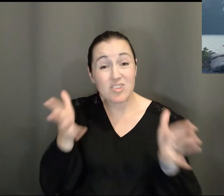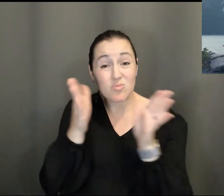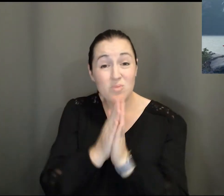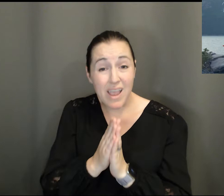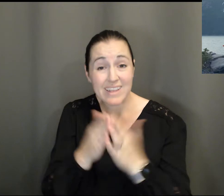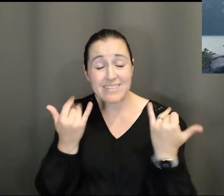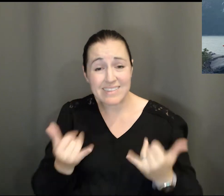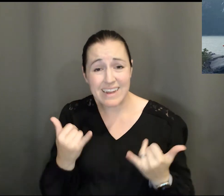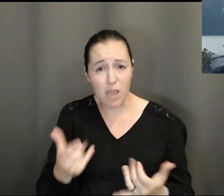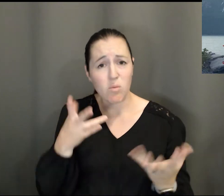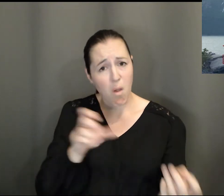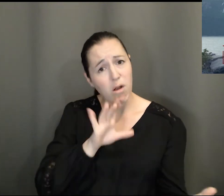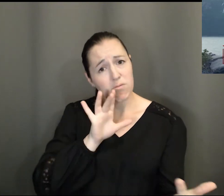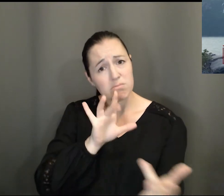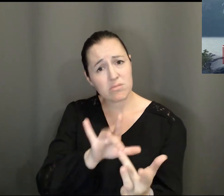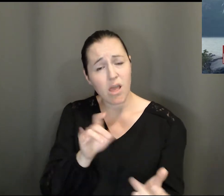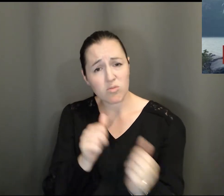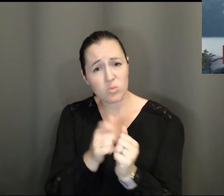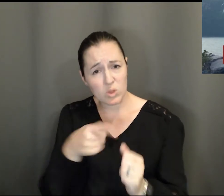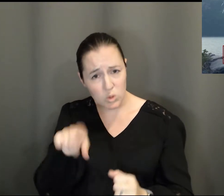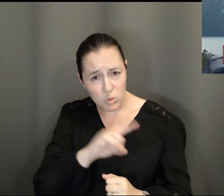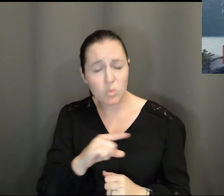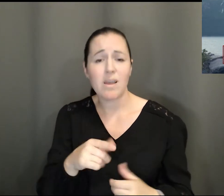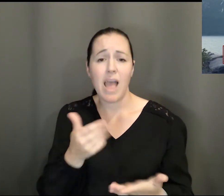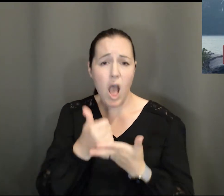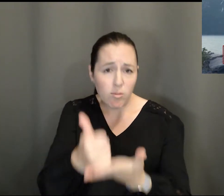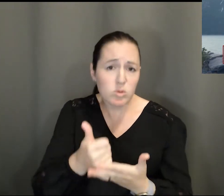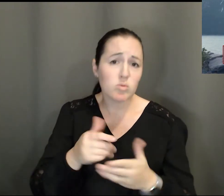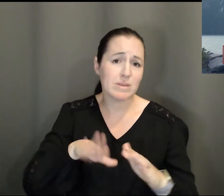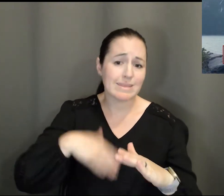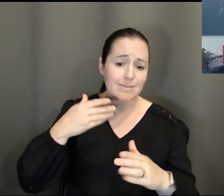get in touch with you. We'd love to help you with some next steps. Go ahead and go to